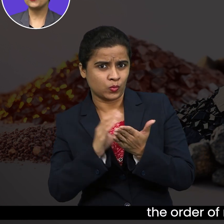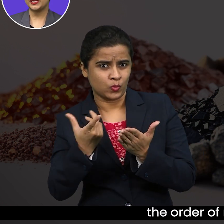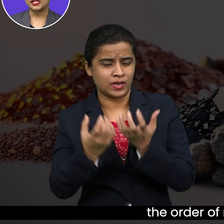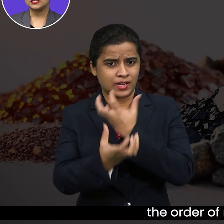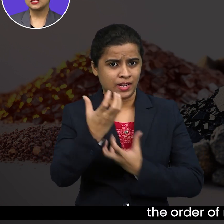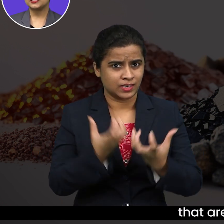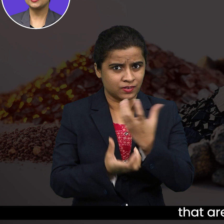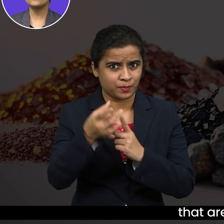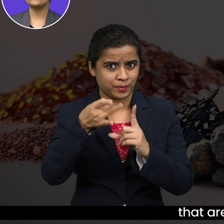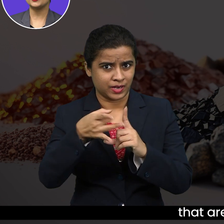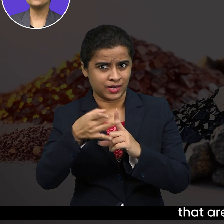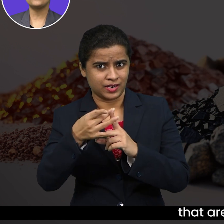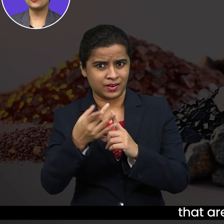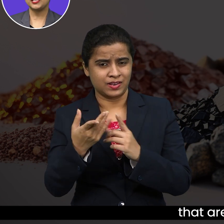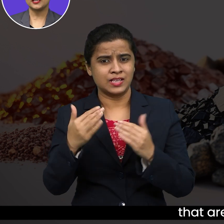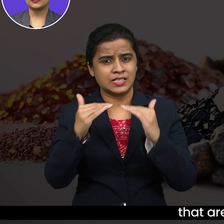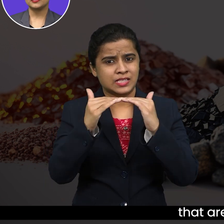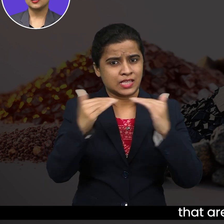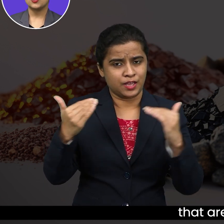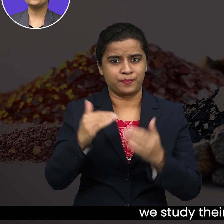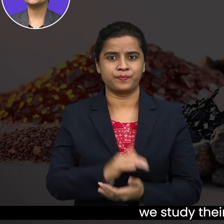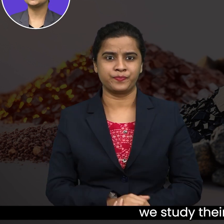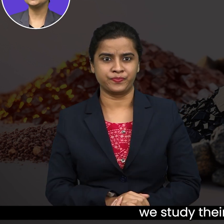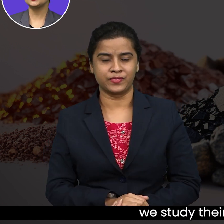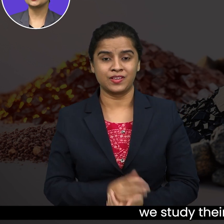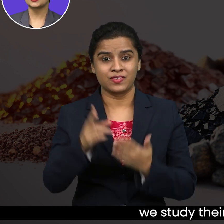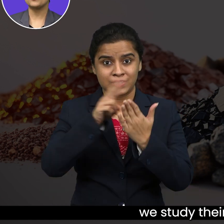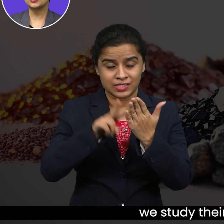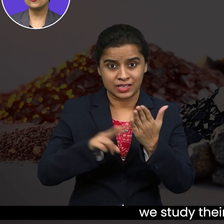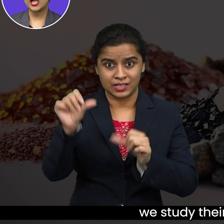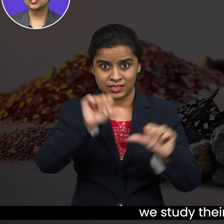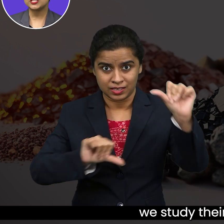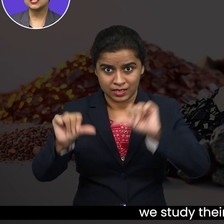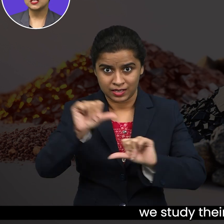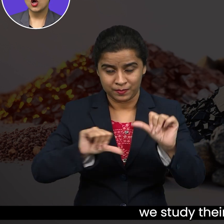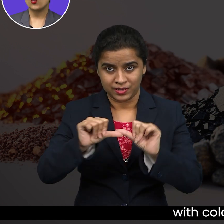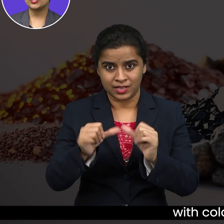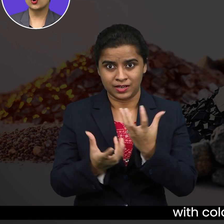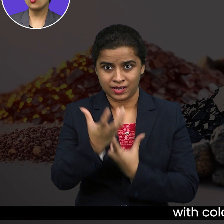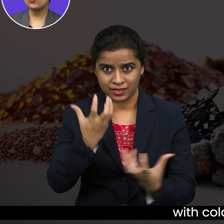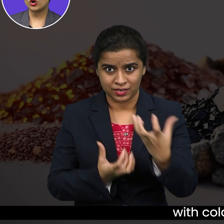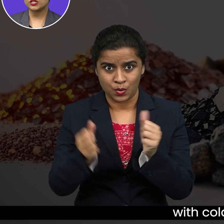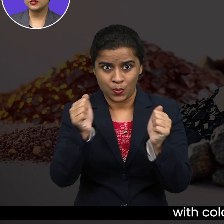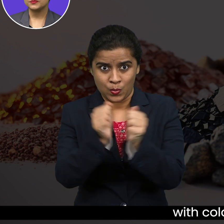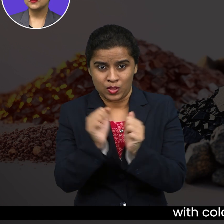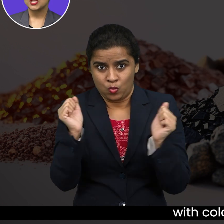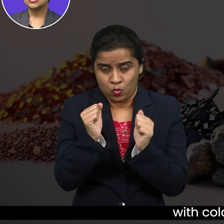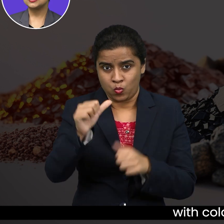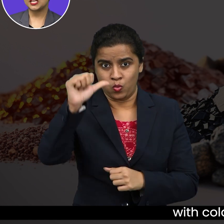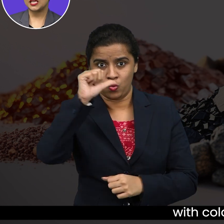reactivity of metals that are very familiar, we study their chemical reactions with cold